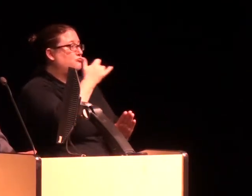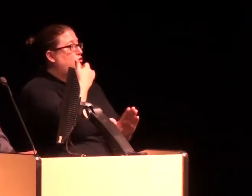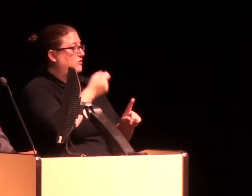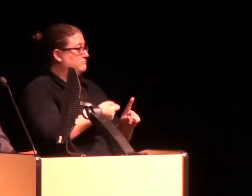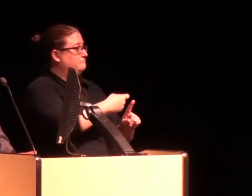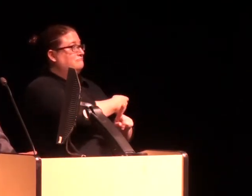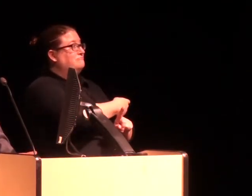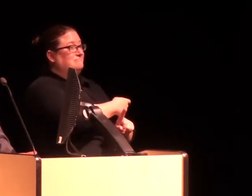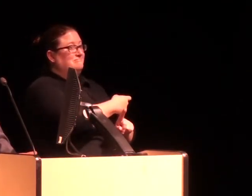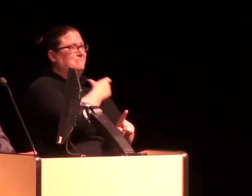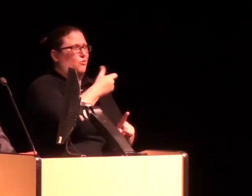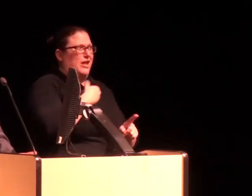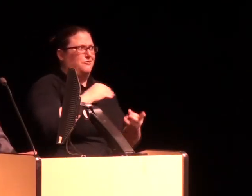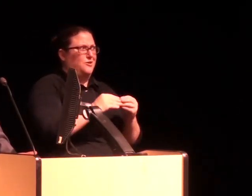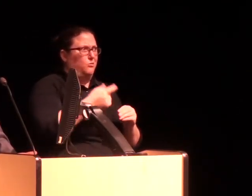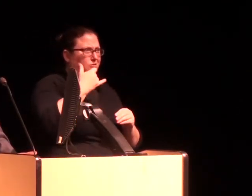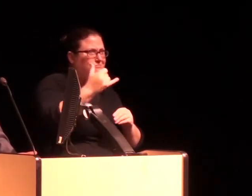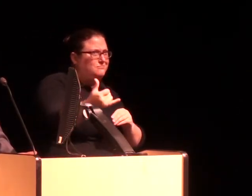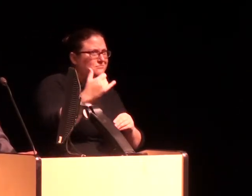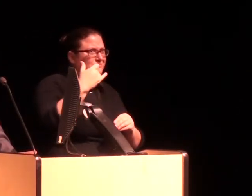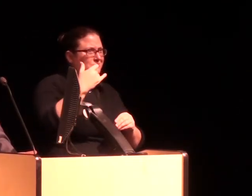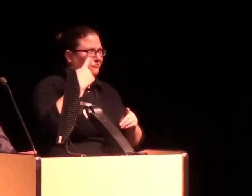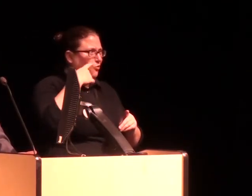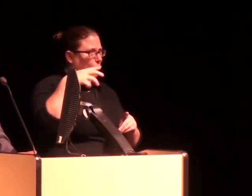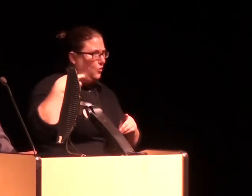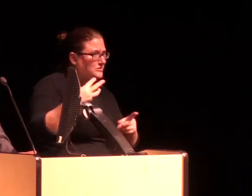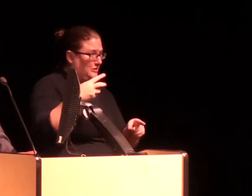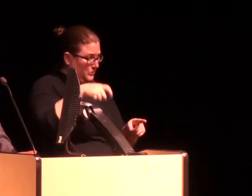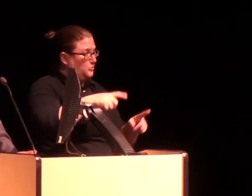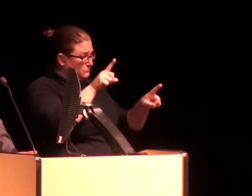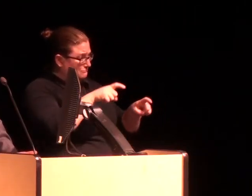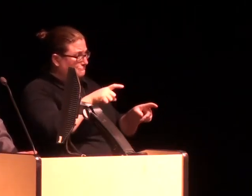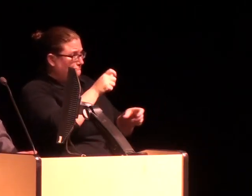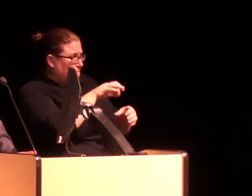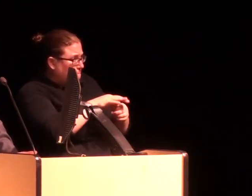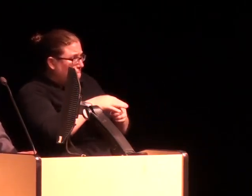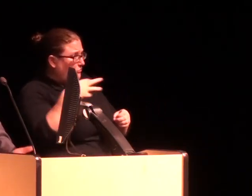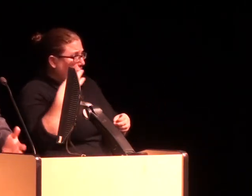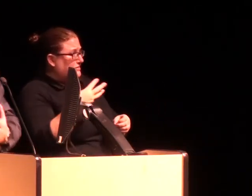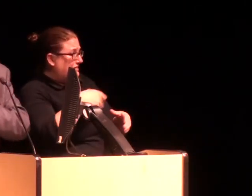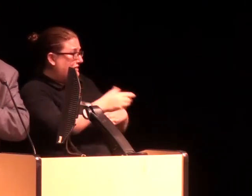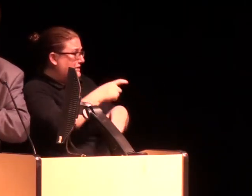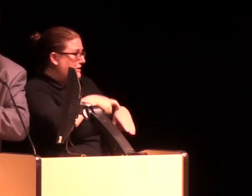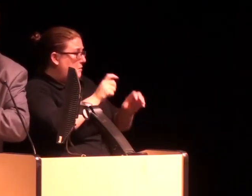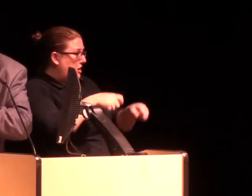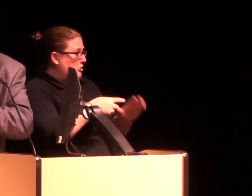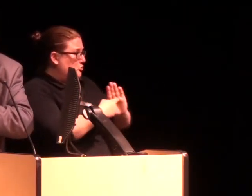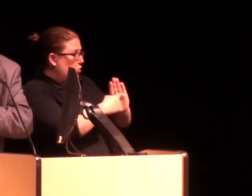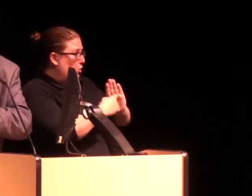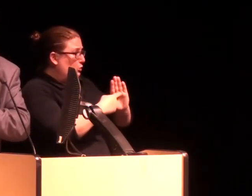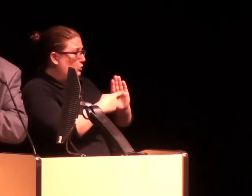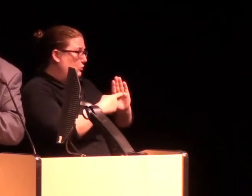for Washington. Probably we need to do something here in Washington. Probably next time I can show you, but these